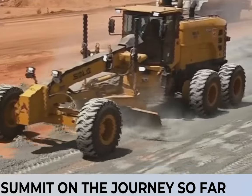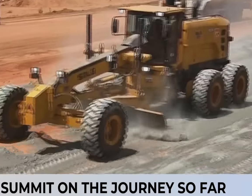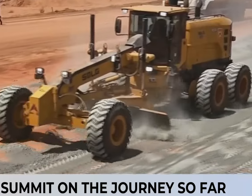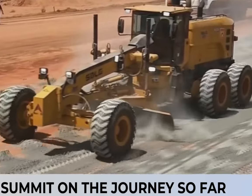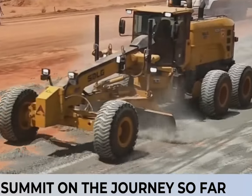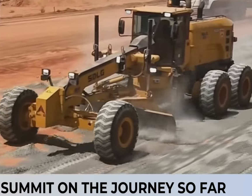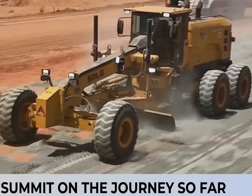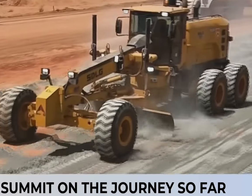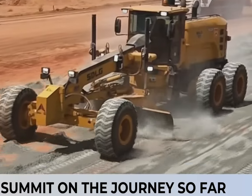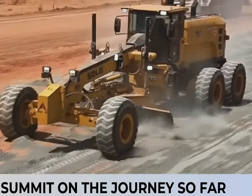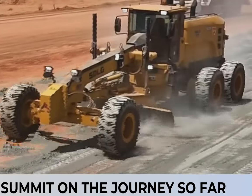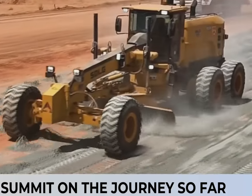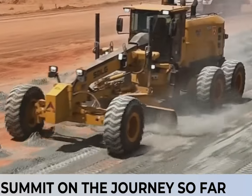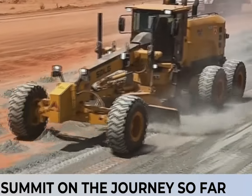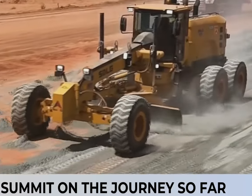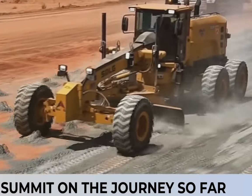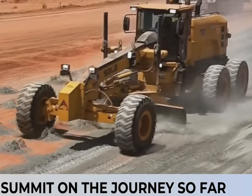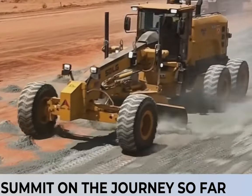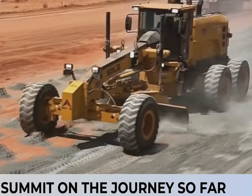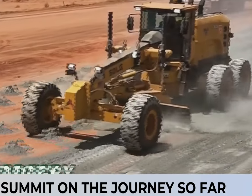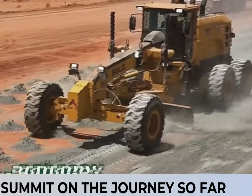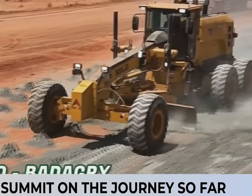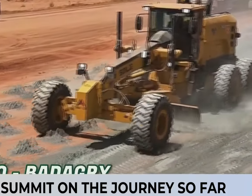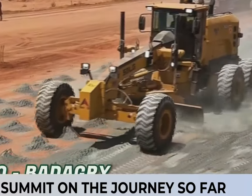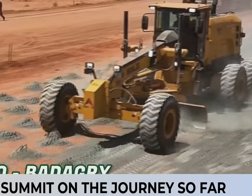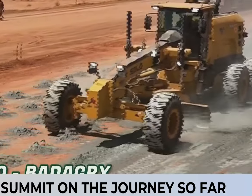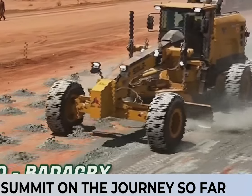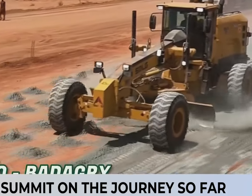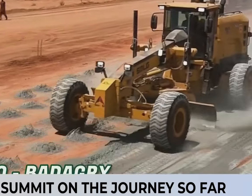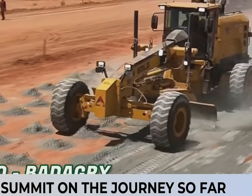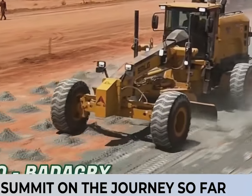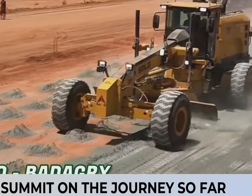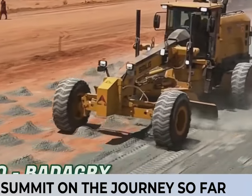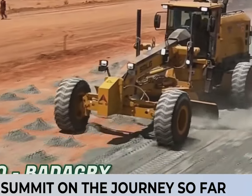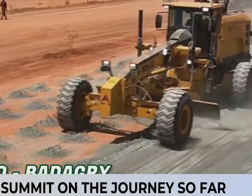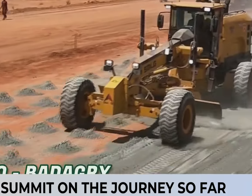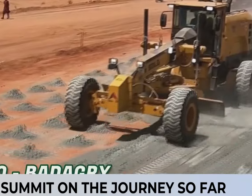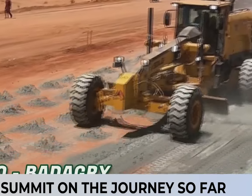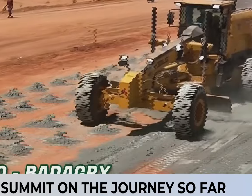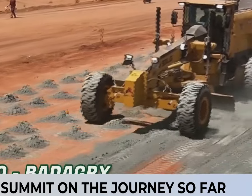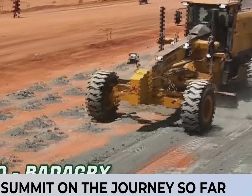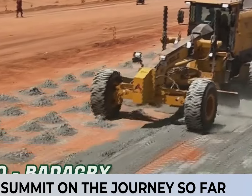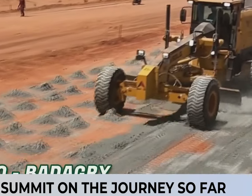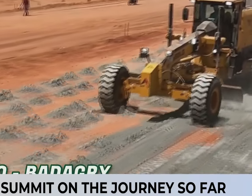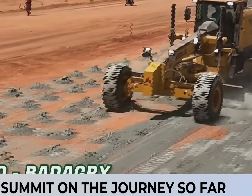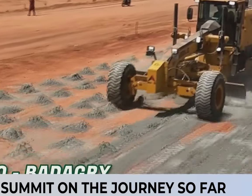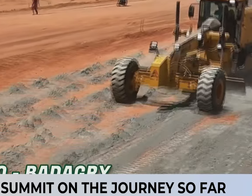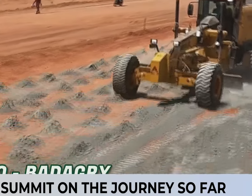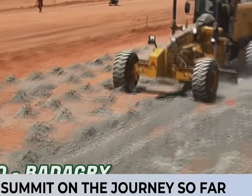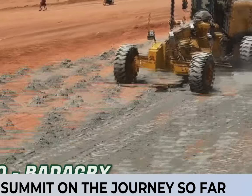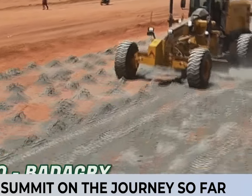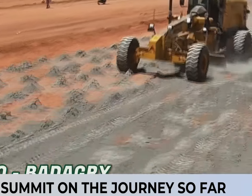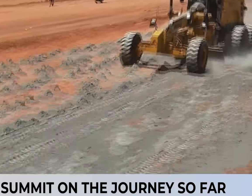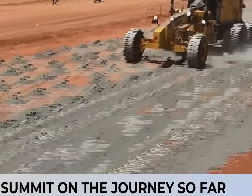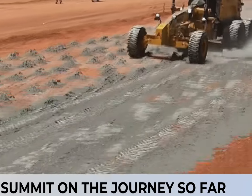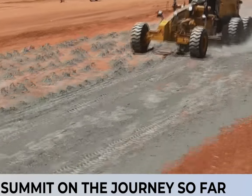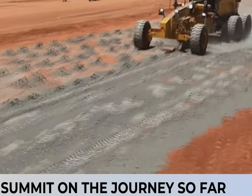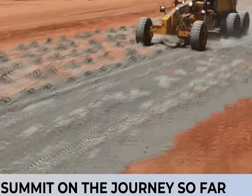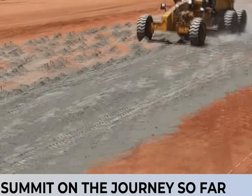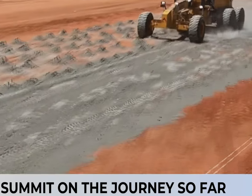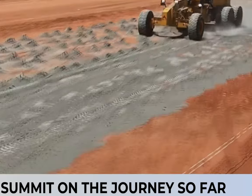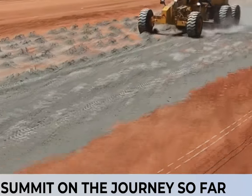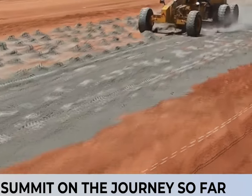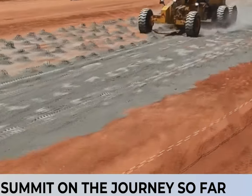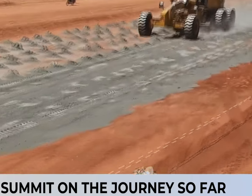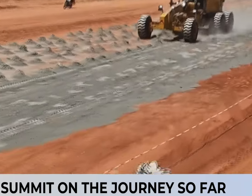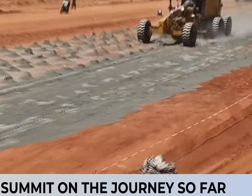commitment and the efforts of National Security Advisor, we've been able to overcome the security challenges, and work